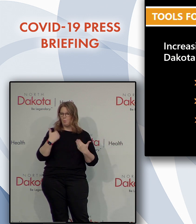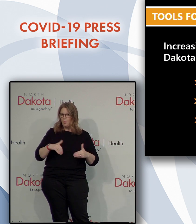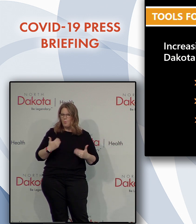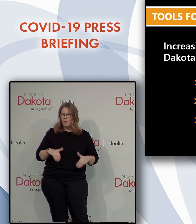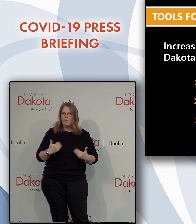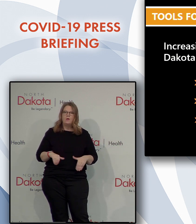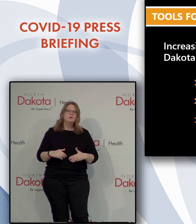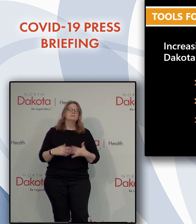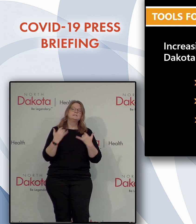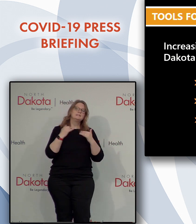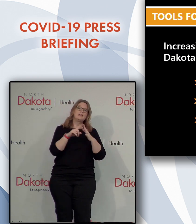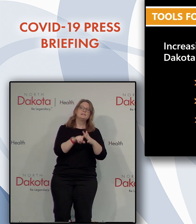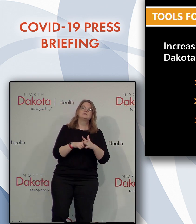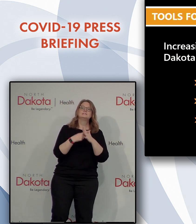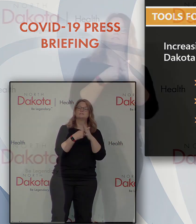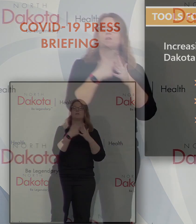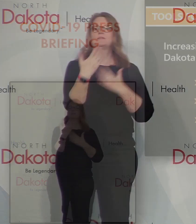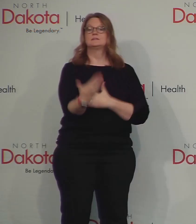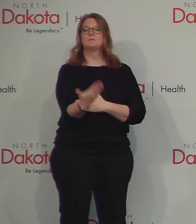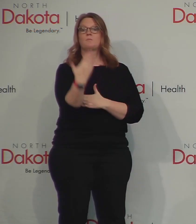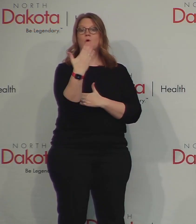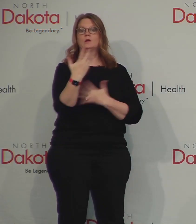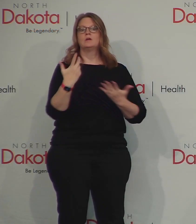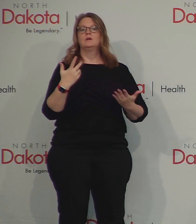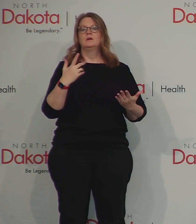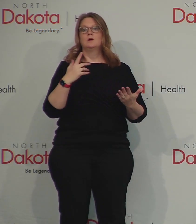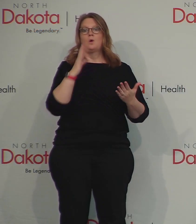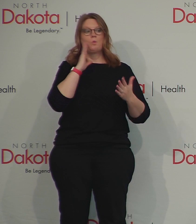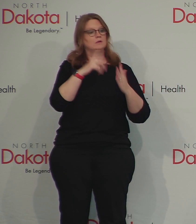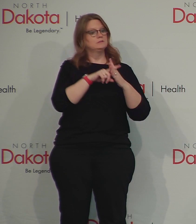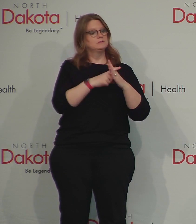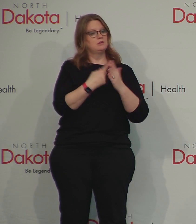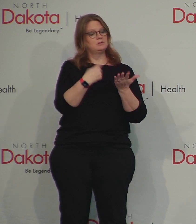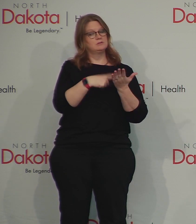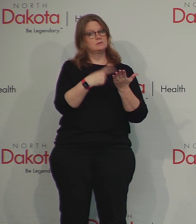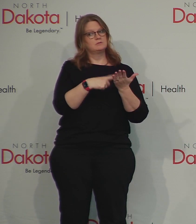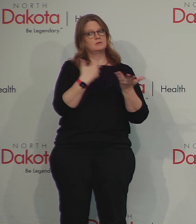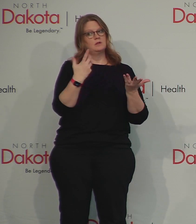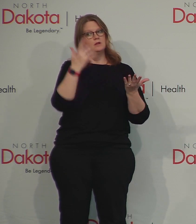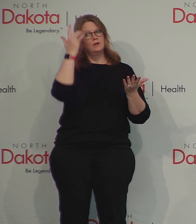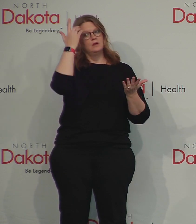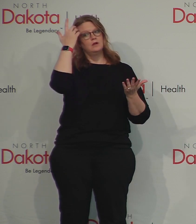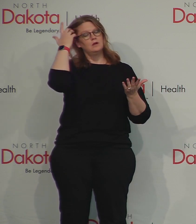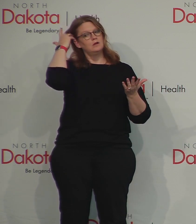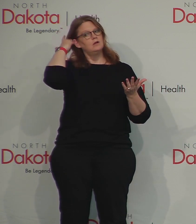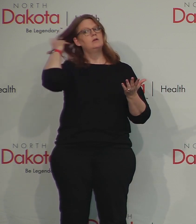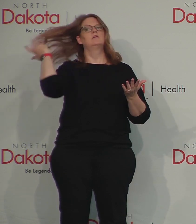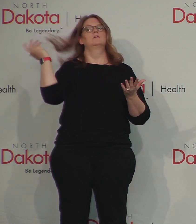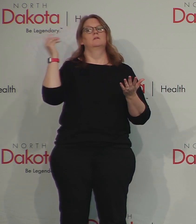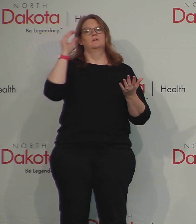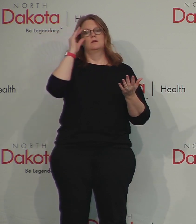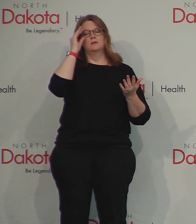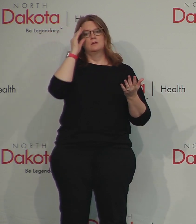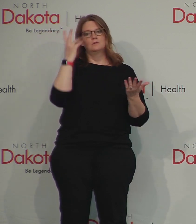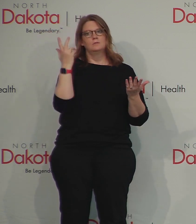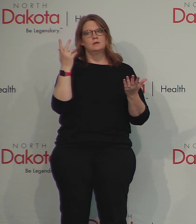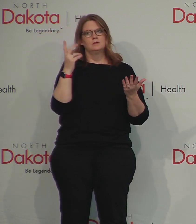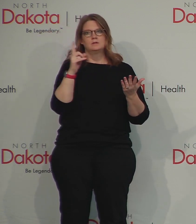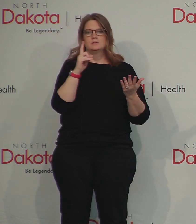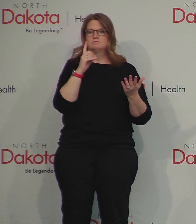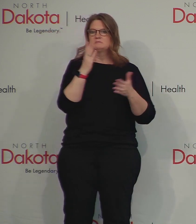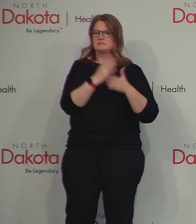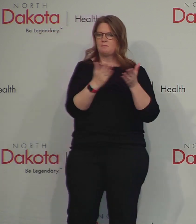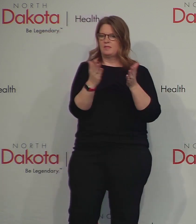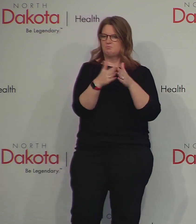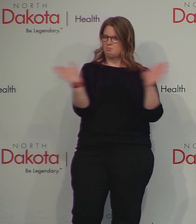For us to kick off this morning, I want to start talking about some of the broadly some of these things that we're seeing,